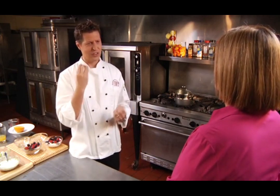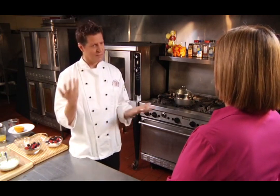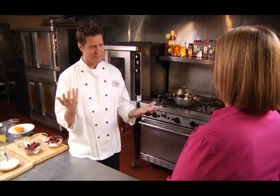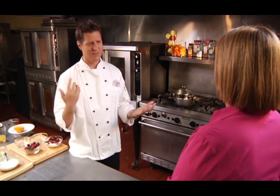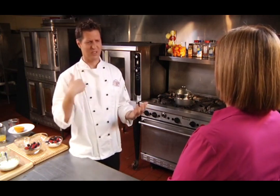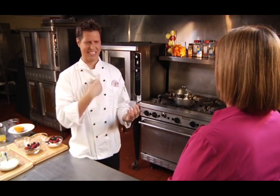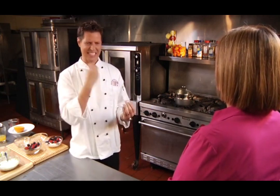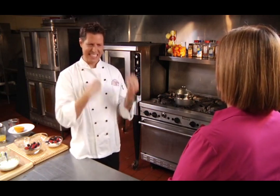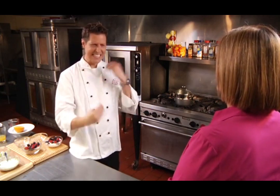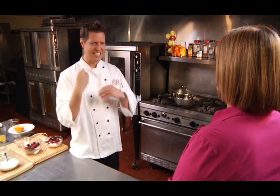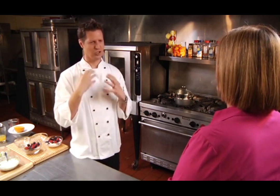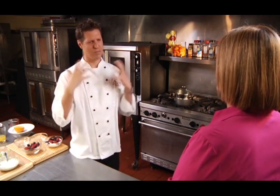too much.